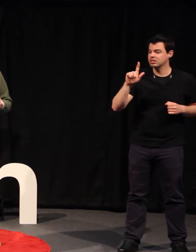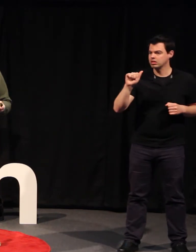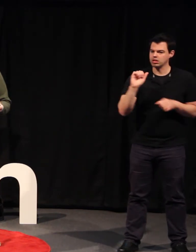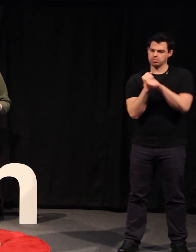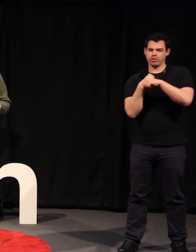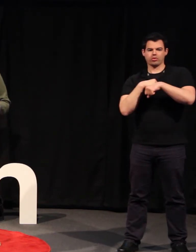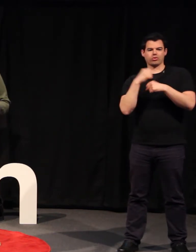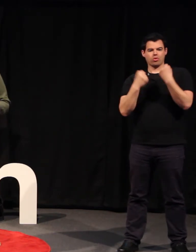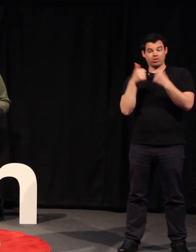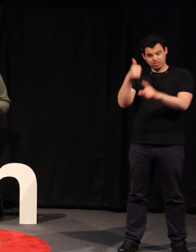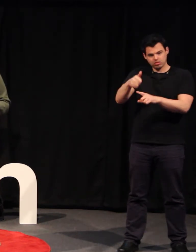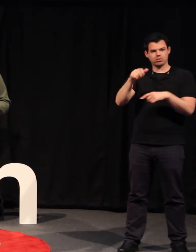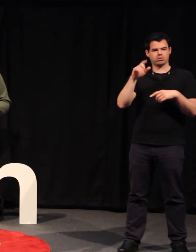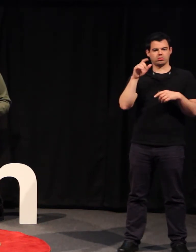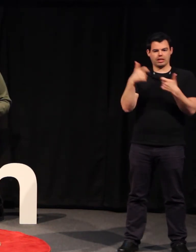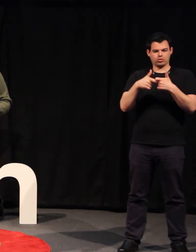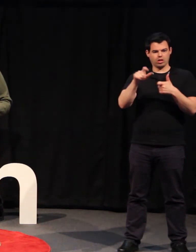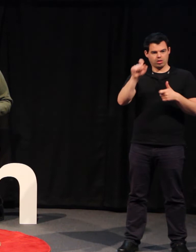That's progress.